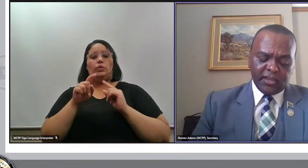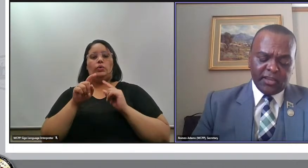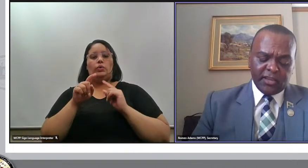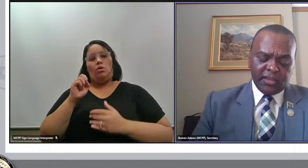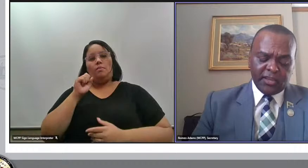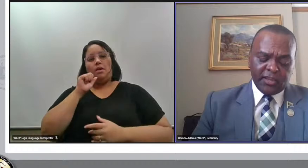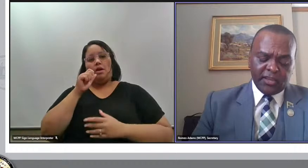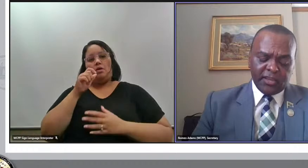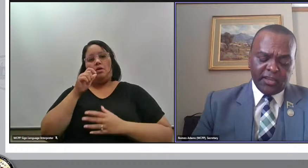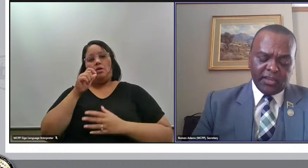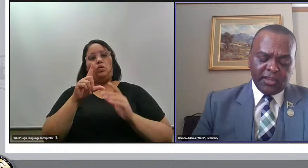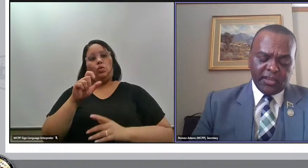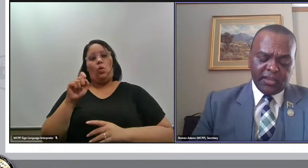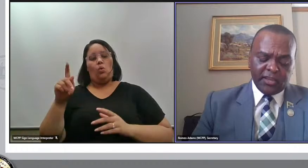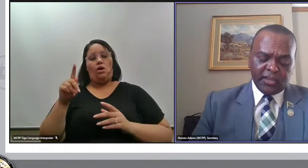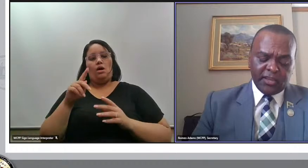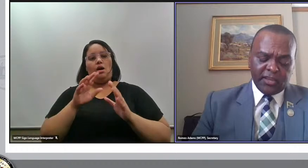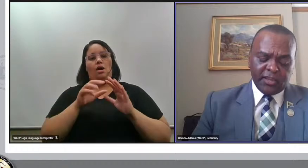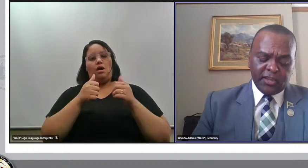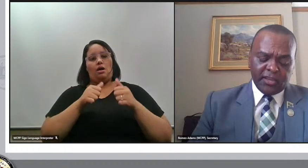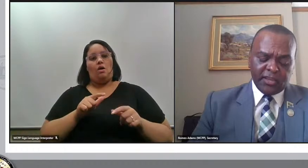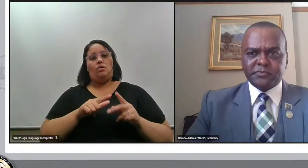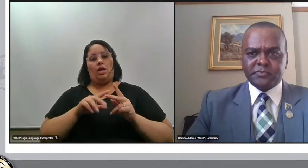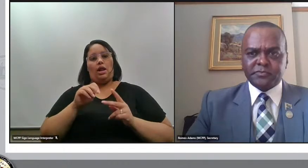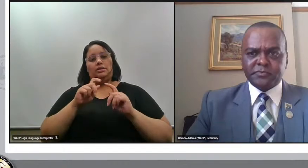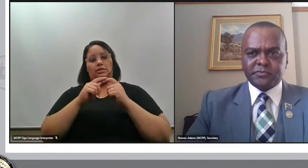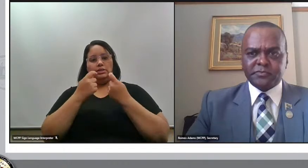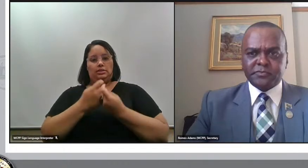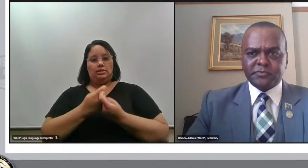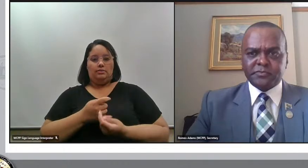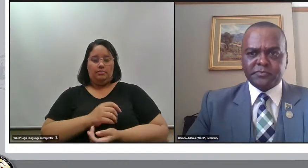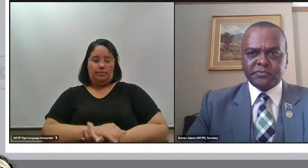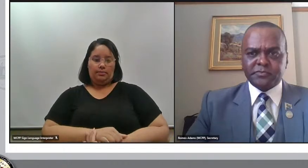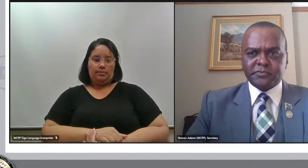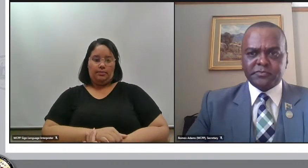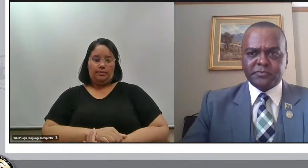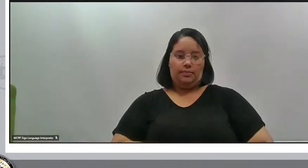Outlook account and the MS teams. Thank you, Chairperson.